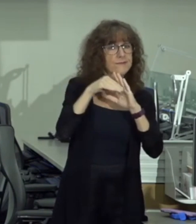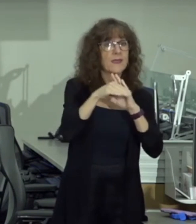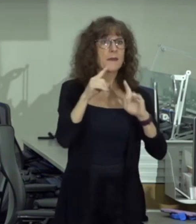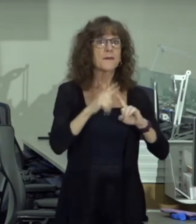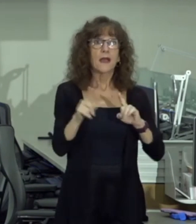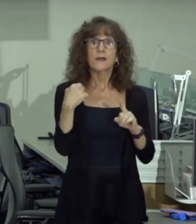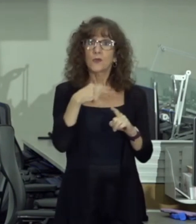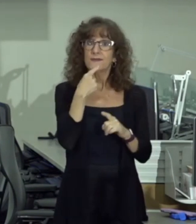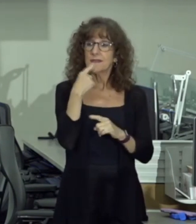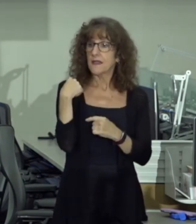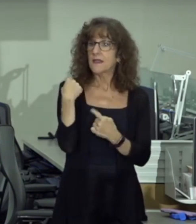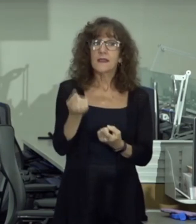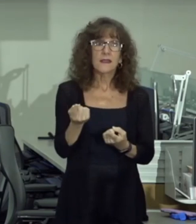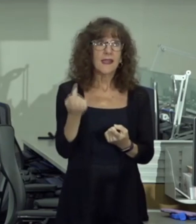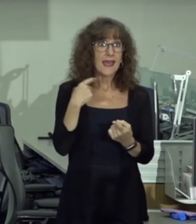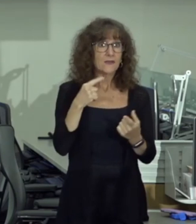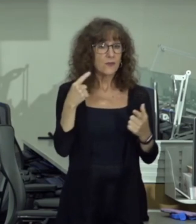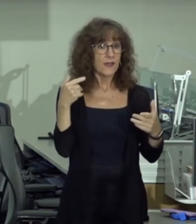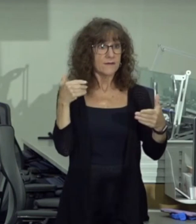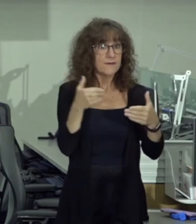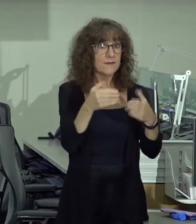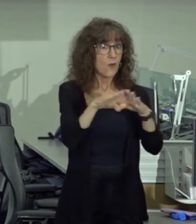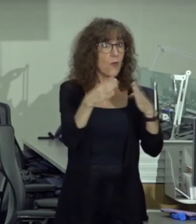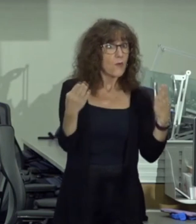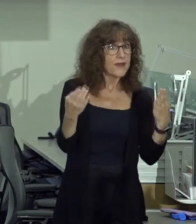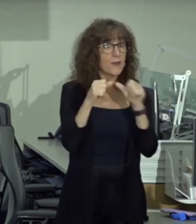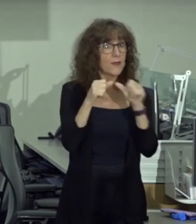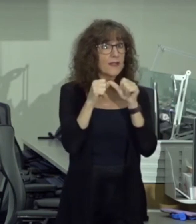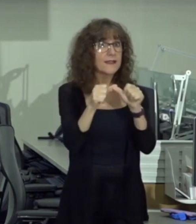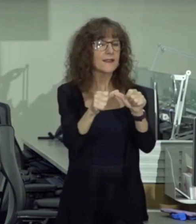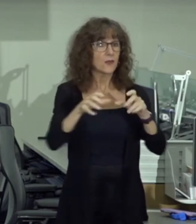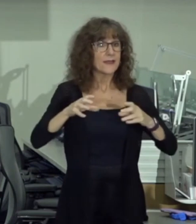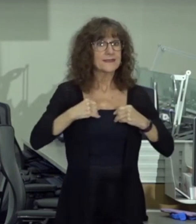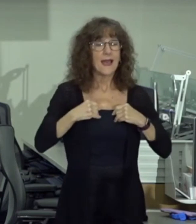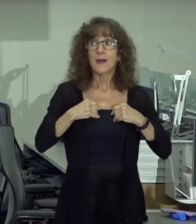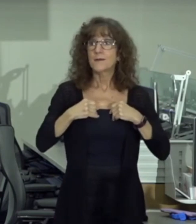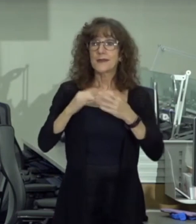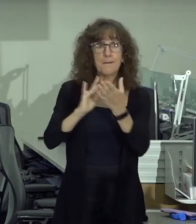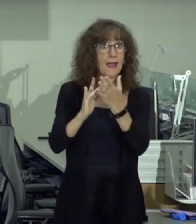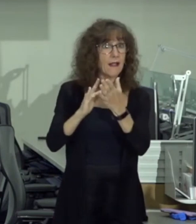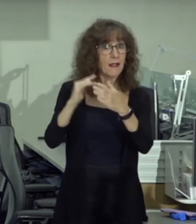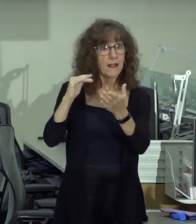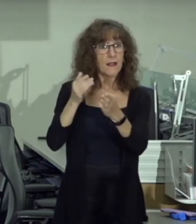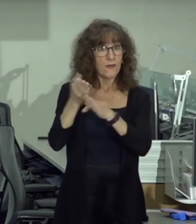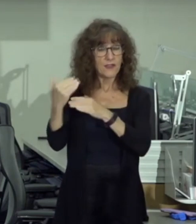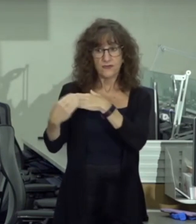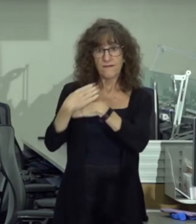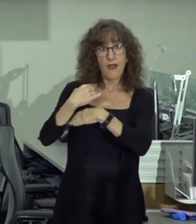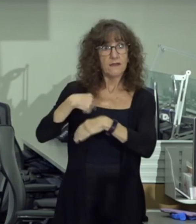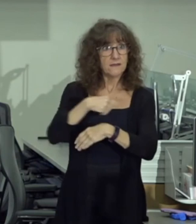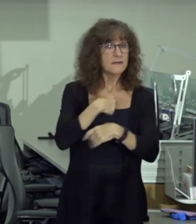along, as we approach reopening, we will continue to accept the advice from our medical professionals, and we will make